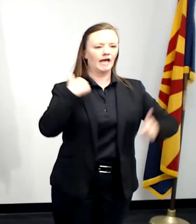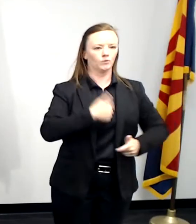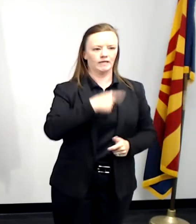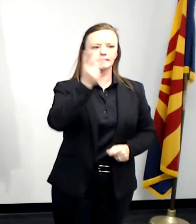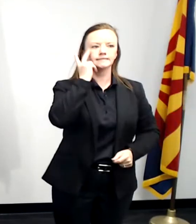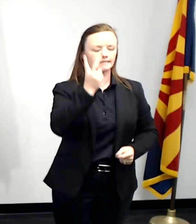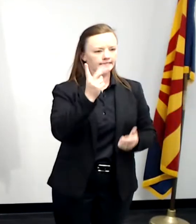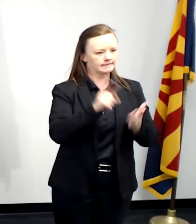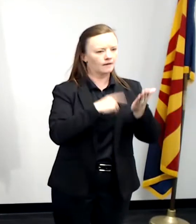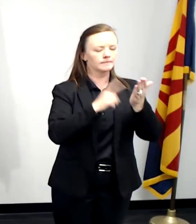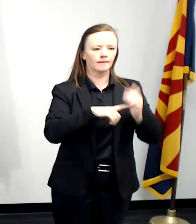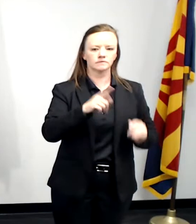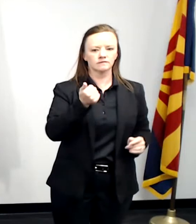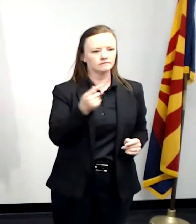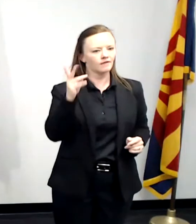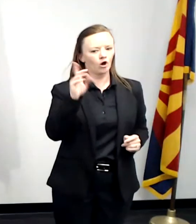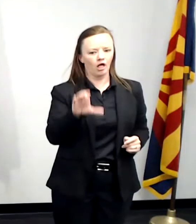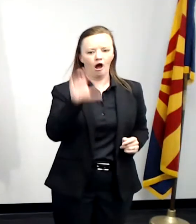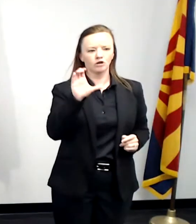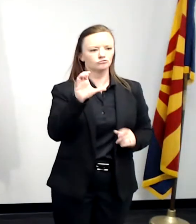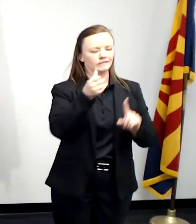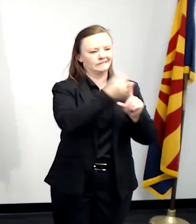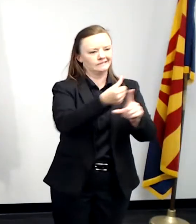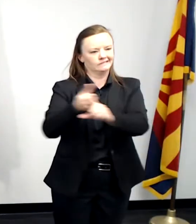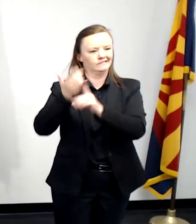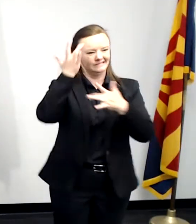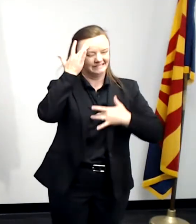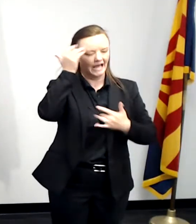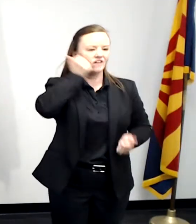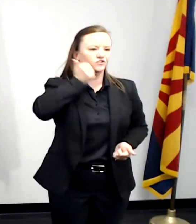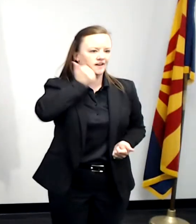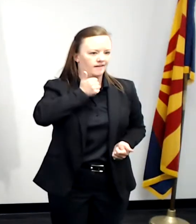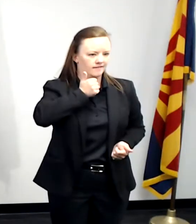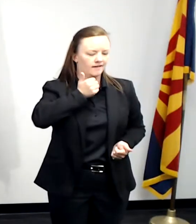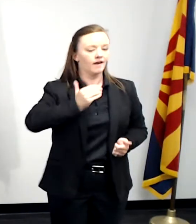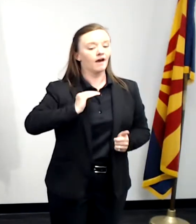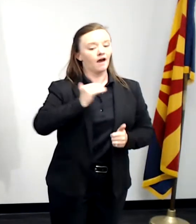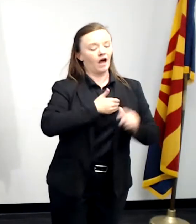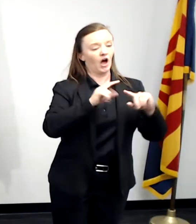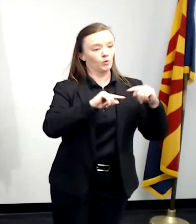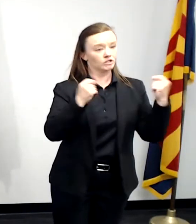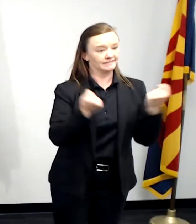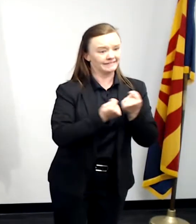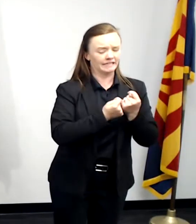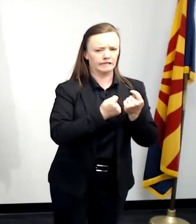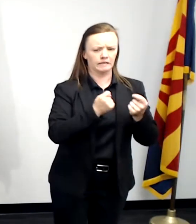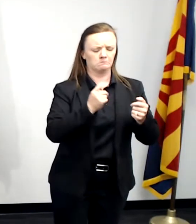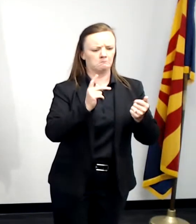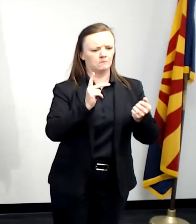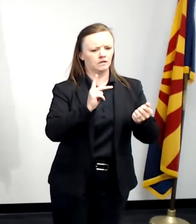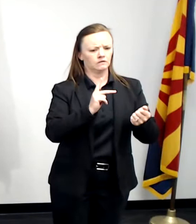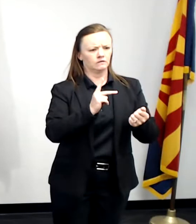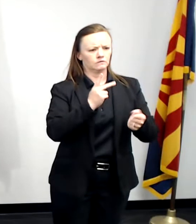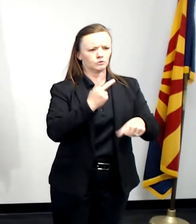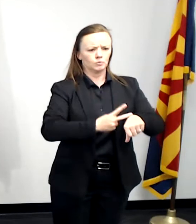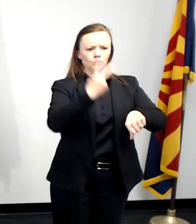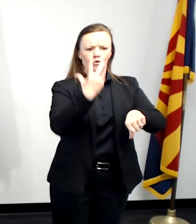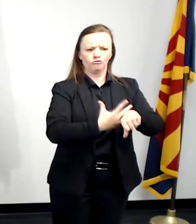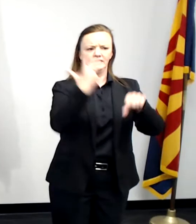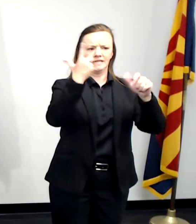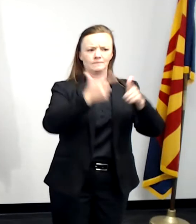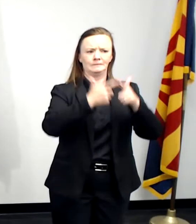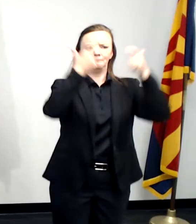day. And we have our epidemiology team, we have probably tripled or quadrupled the number of people that normally